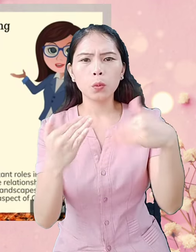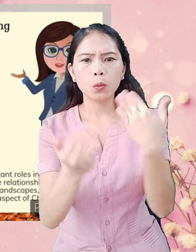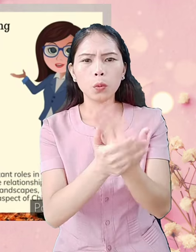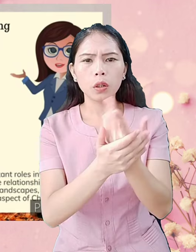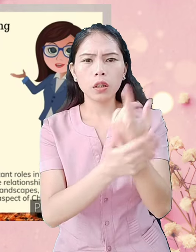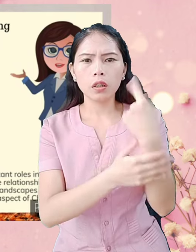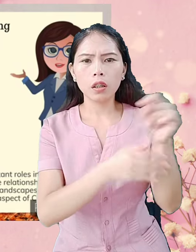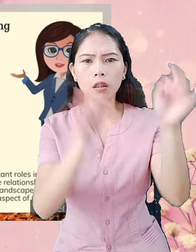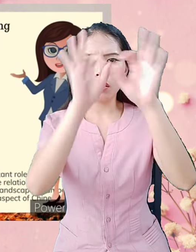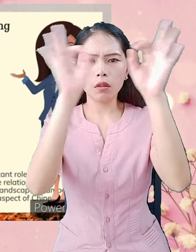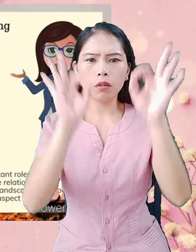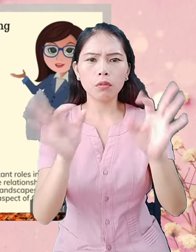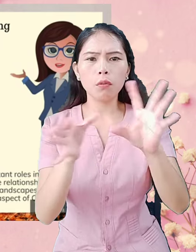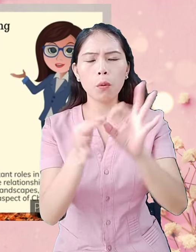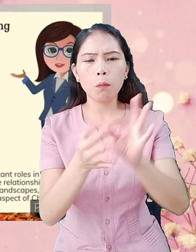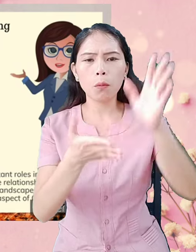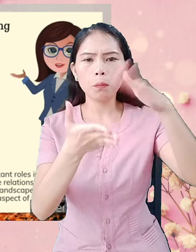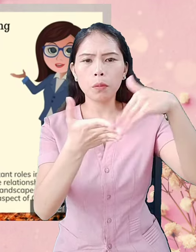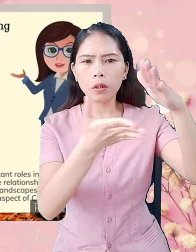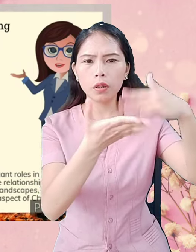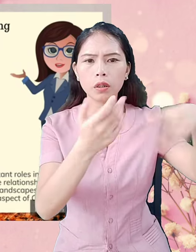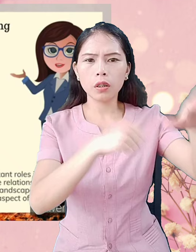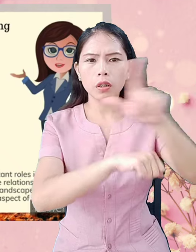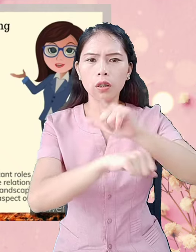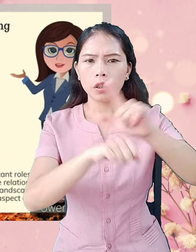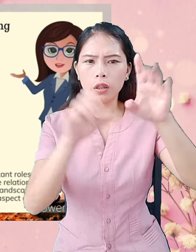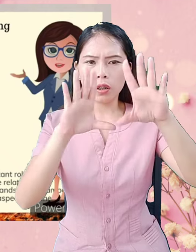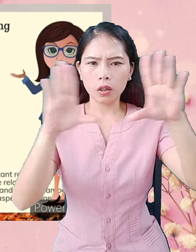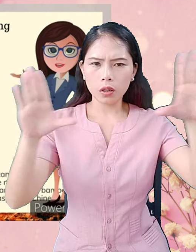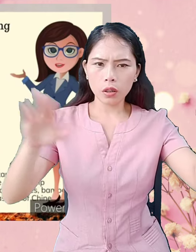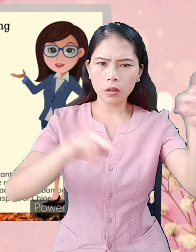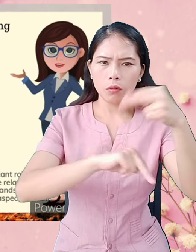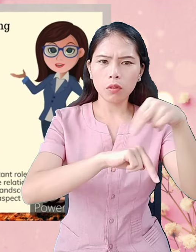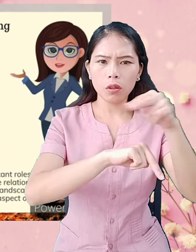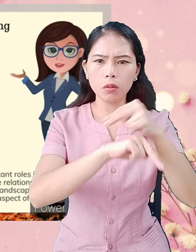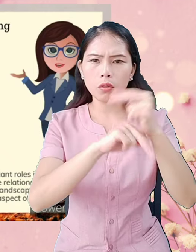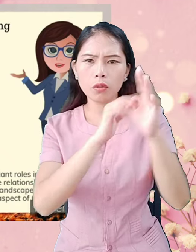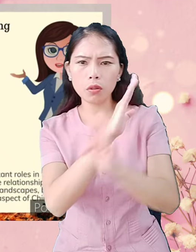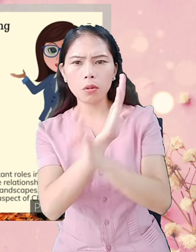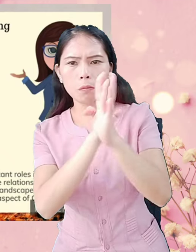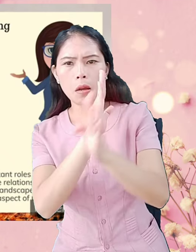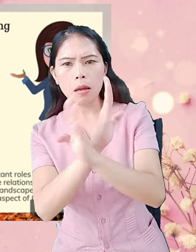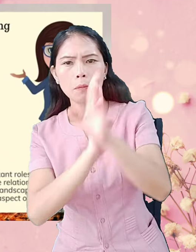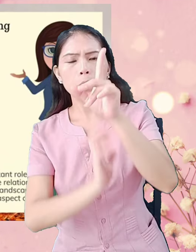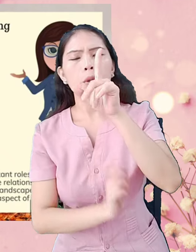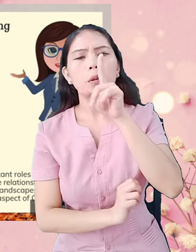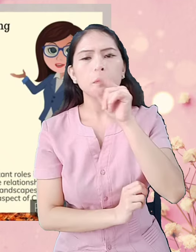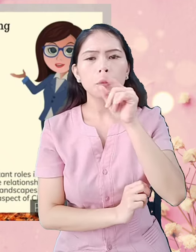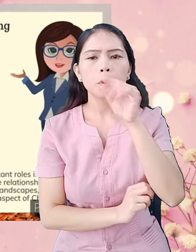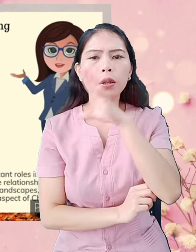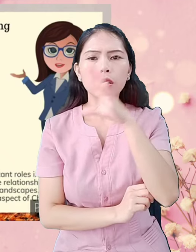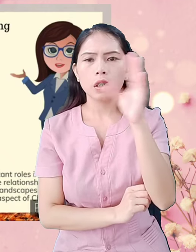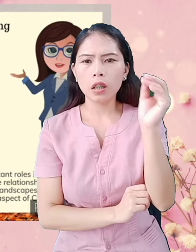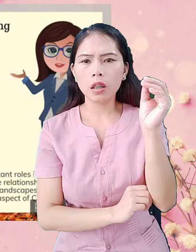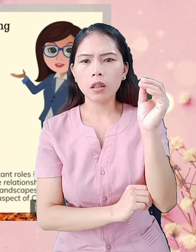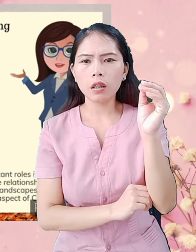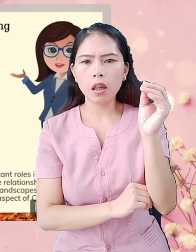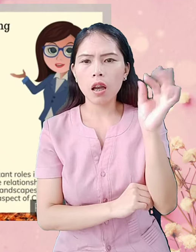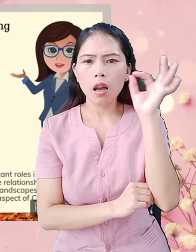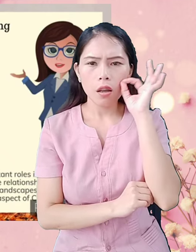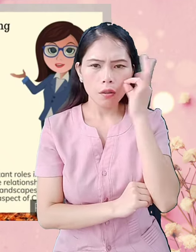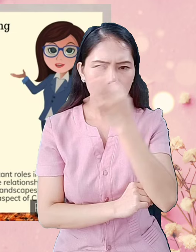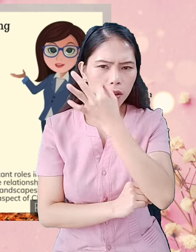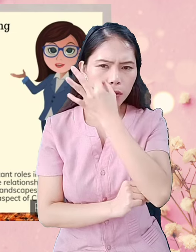evident in the form of painting and landscape, such as bird and flowers,